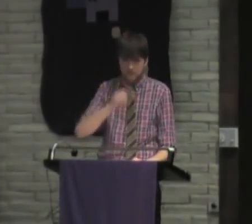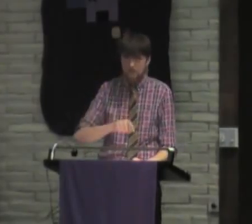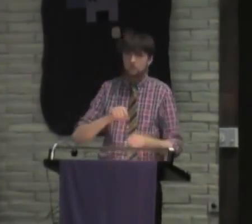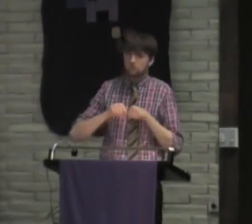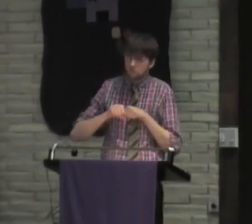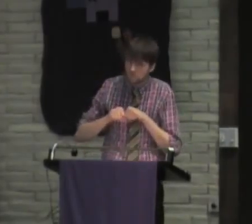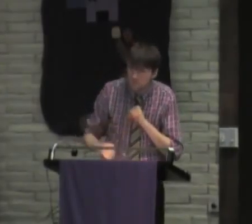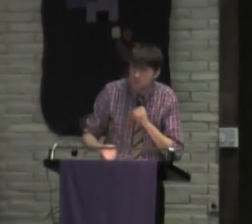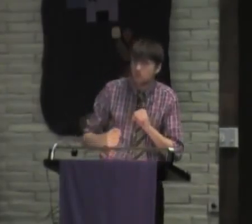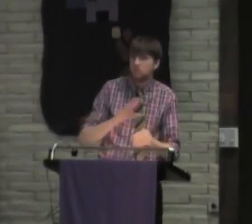We know that we need to